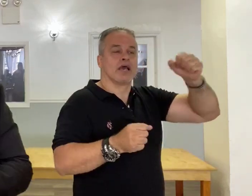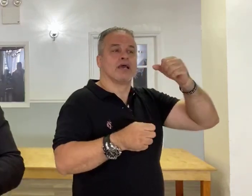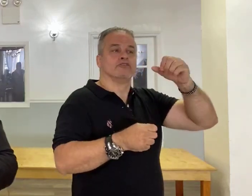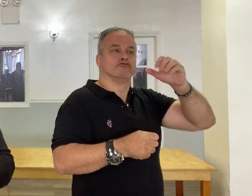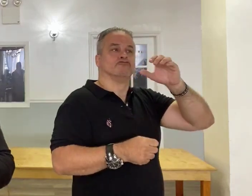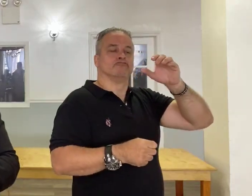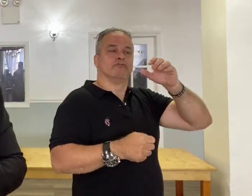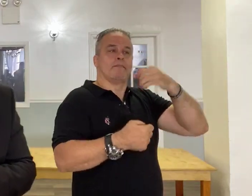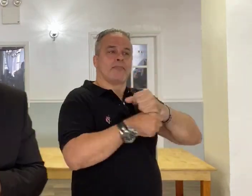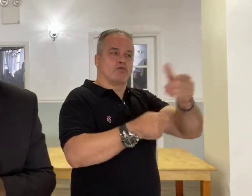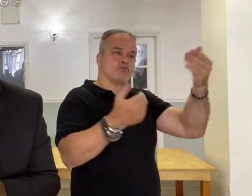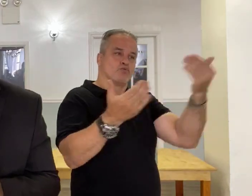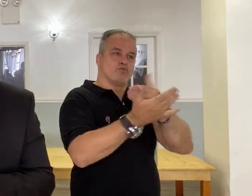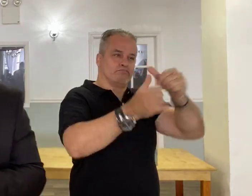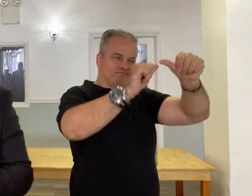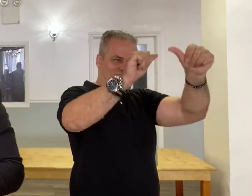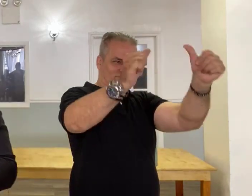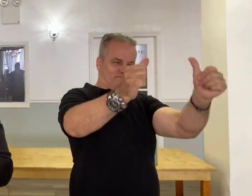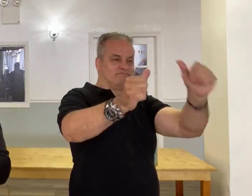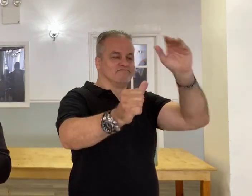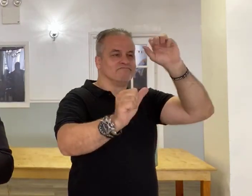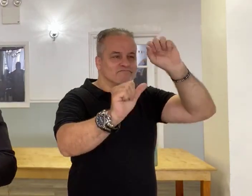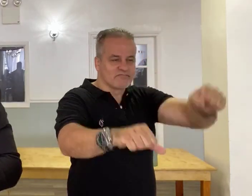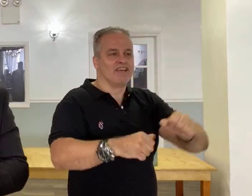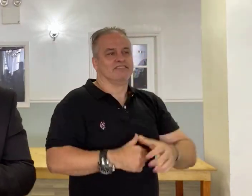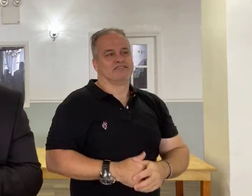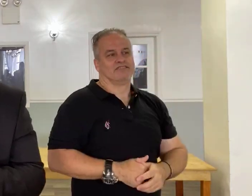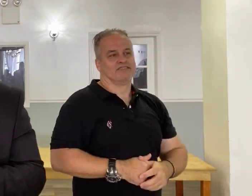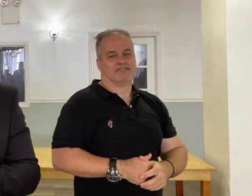but, well, I gotta hurry. Amen.